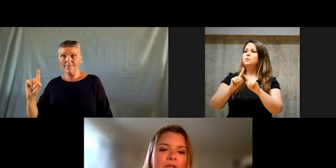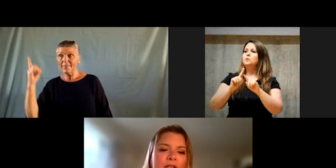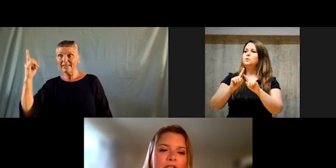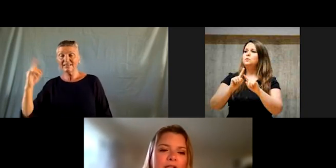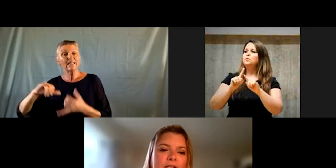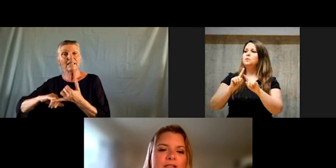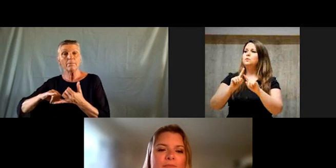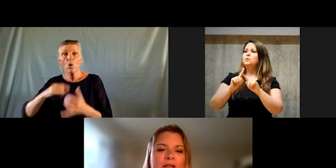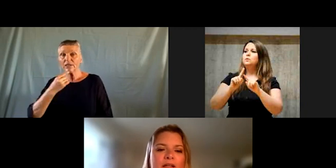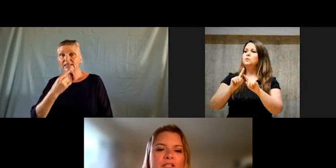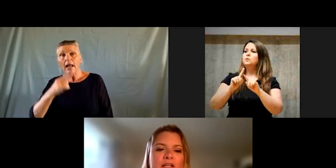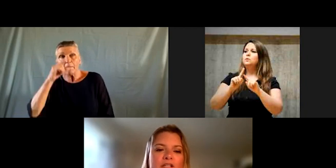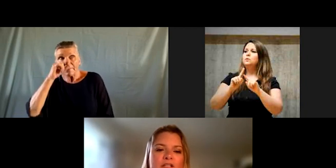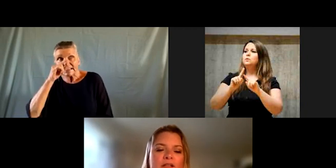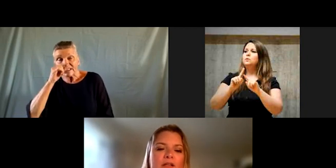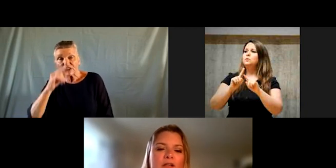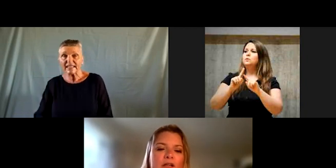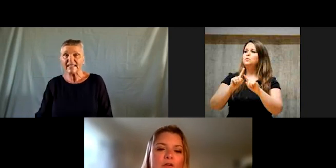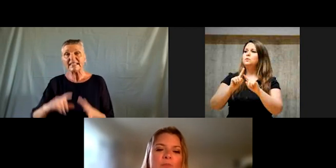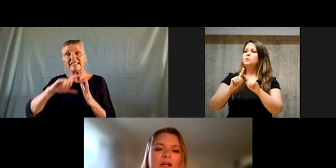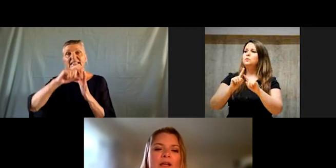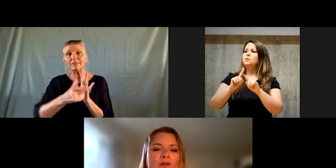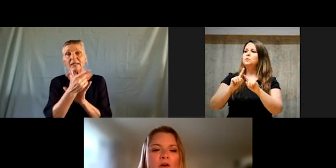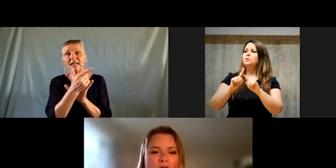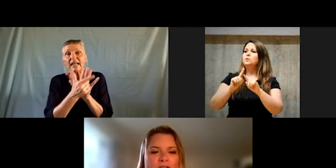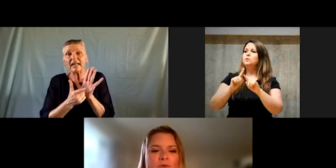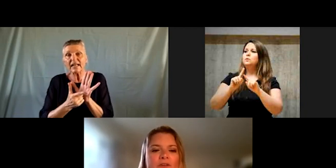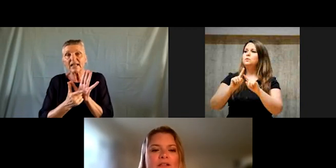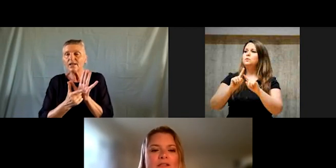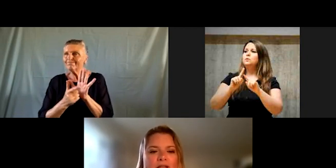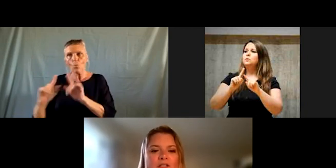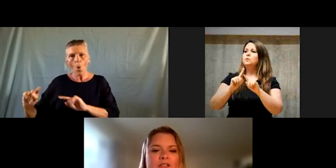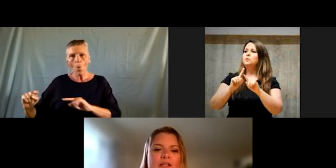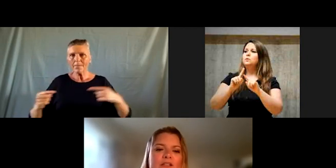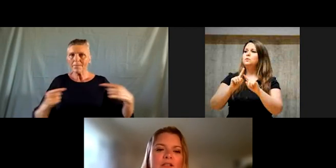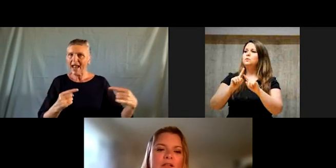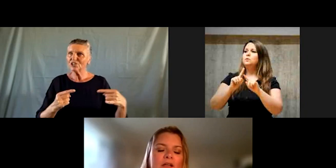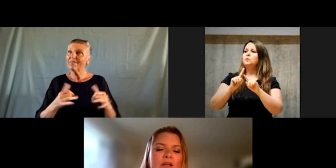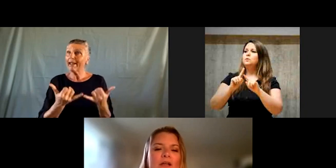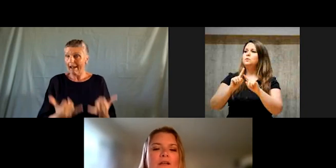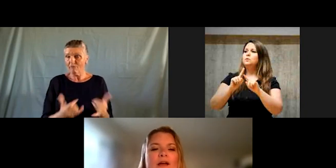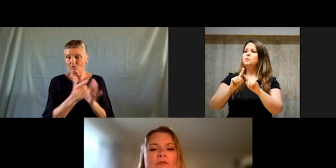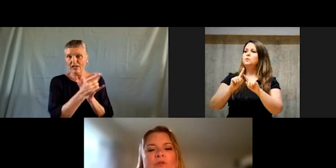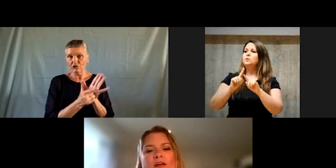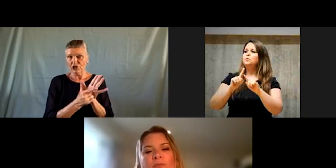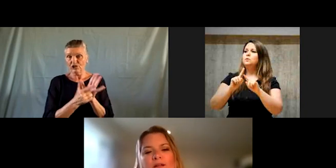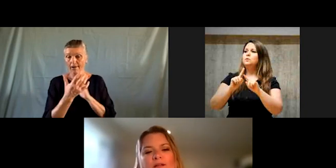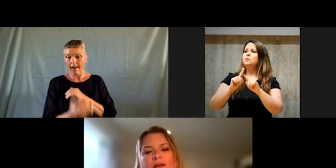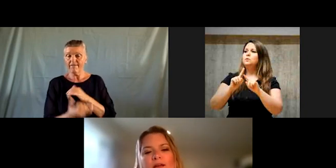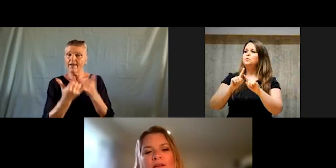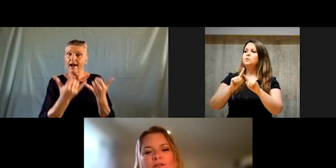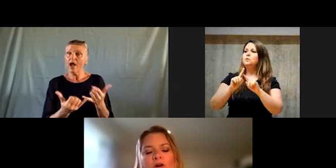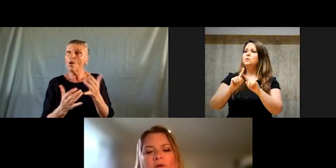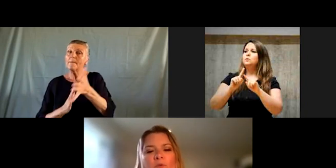that potentially accessibility legislation will be at odds with existing legislation. And that would have